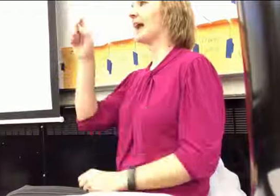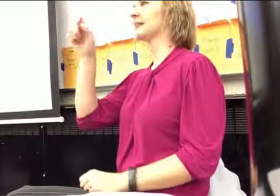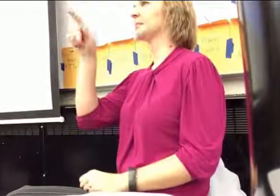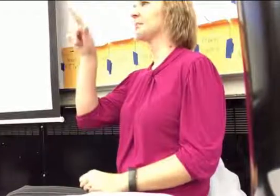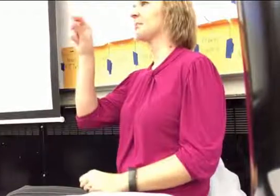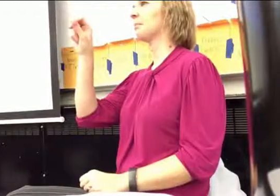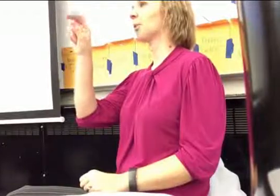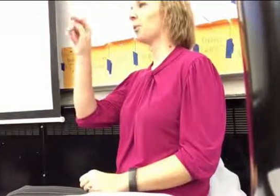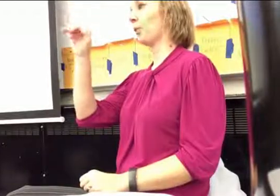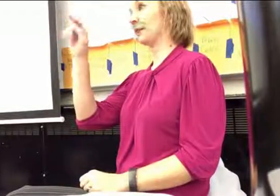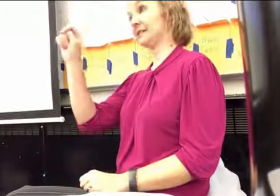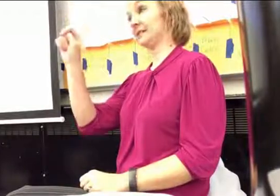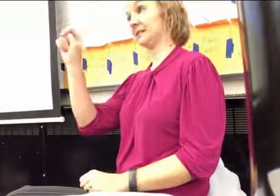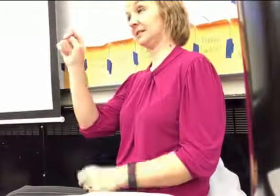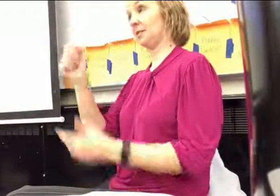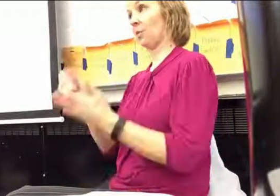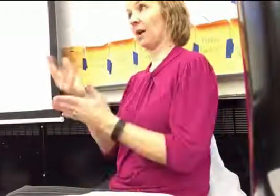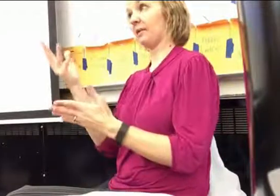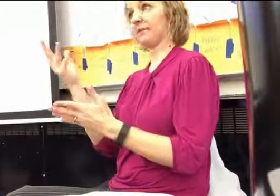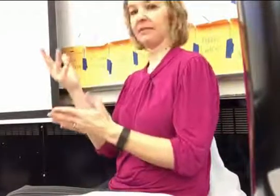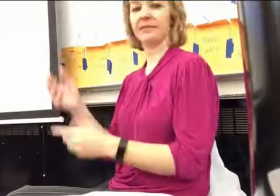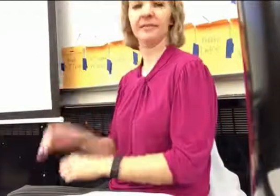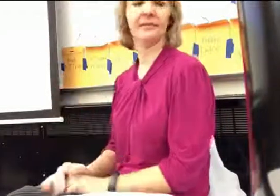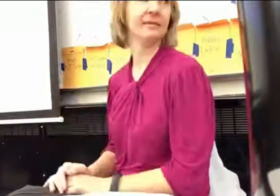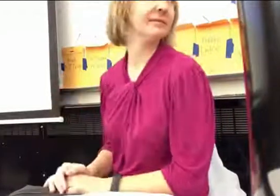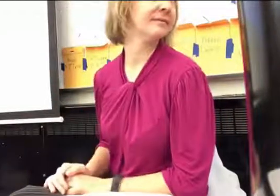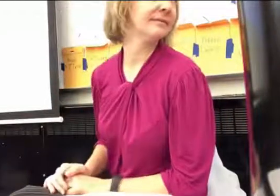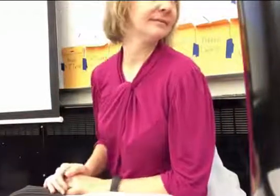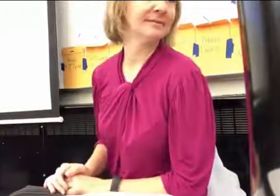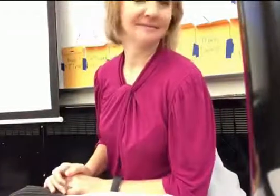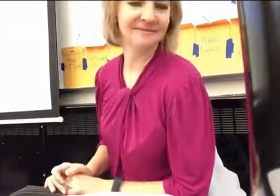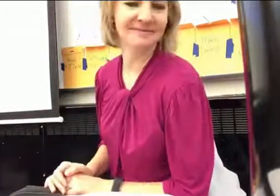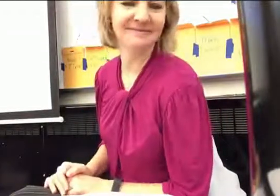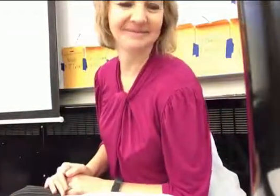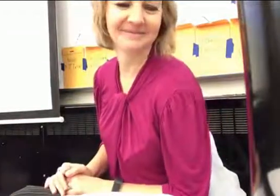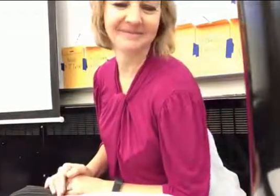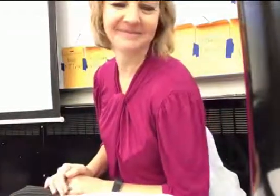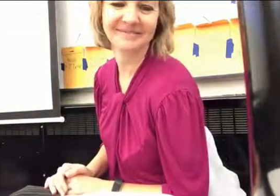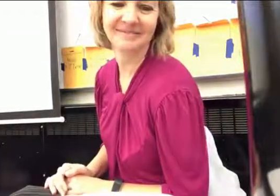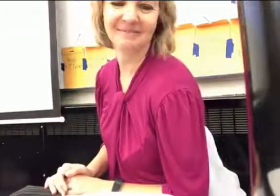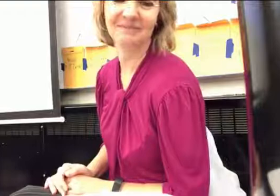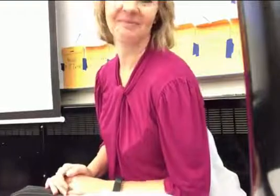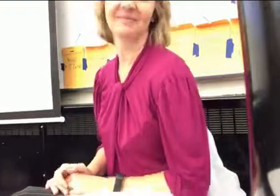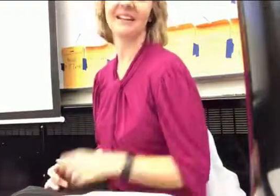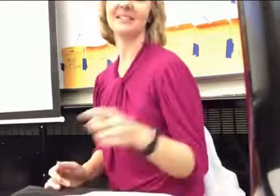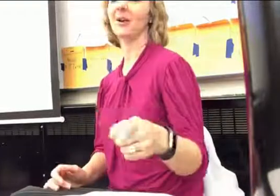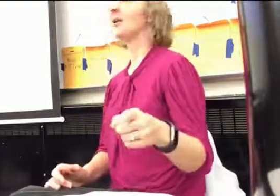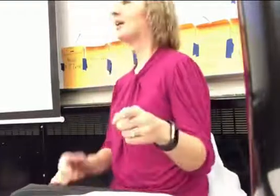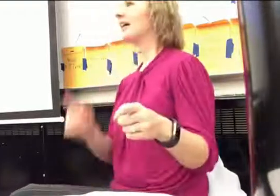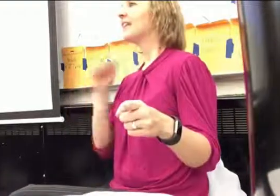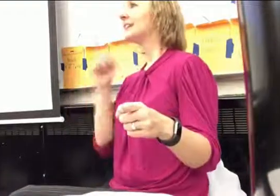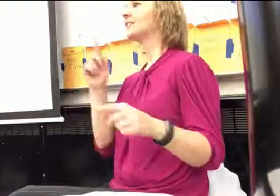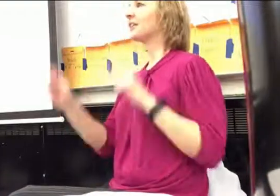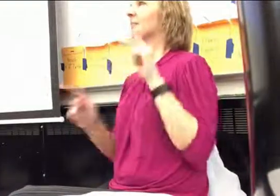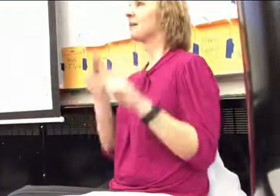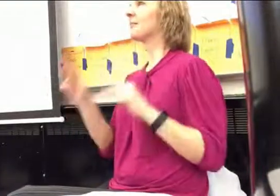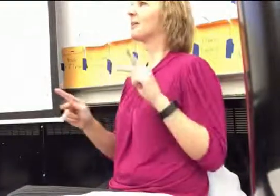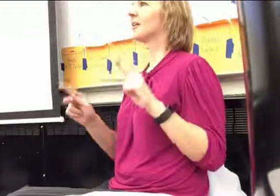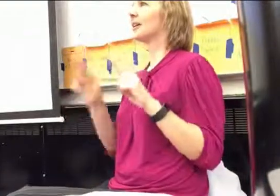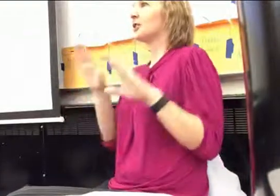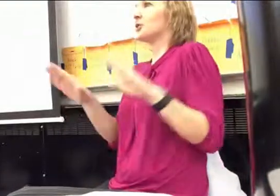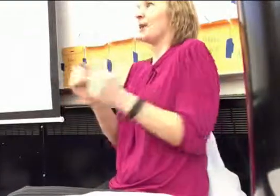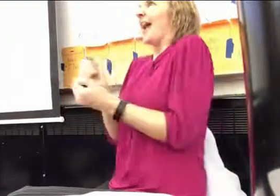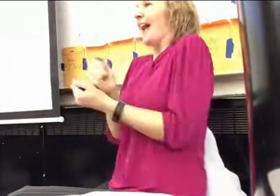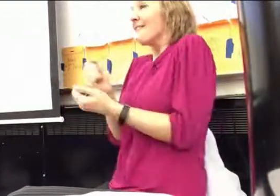wealth. Highlight, they exploit wealth. Now, robber barons are going to be the people that are going to do everything that